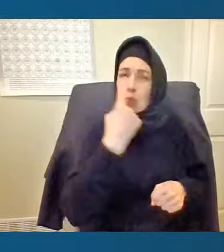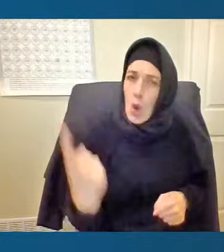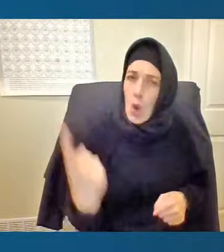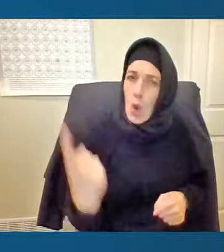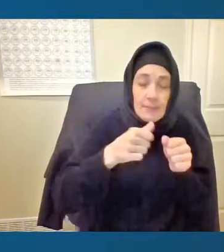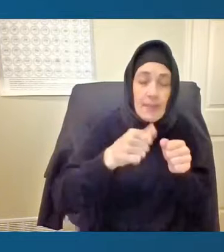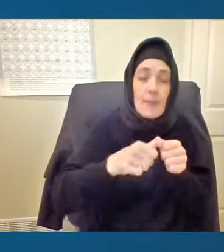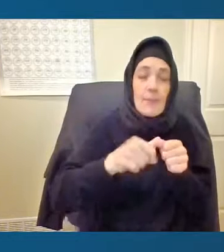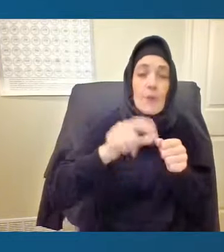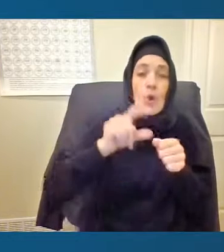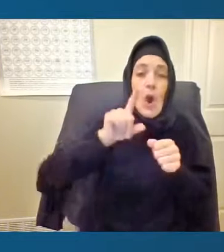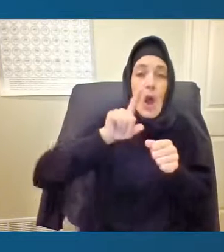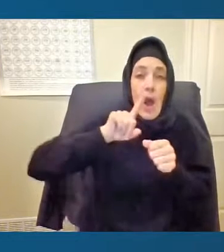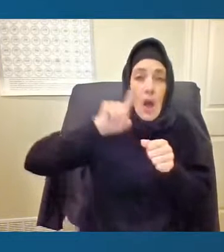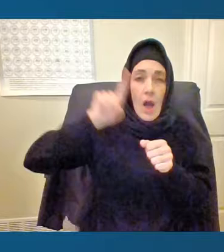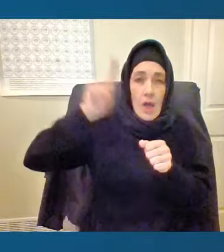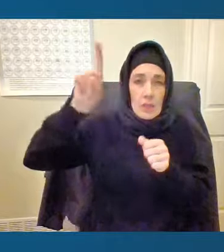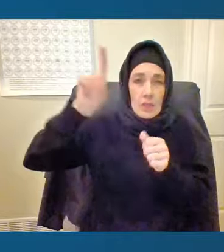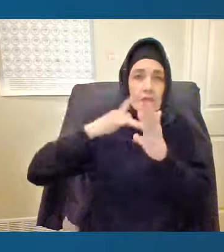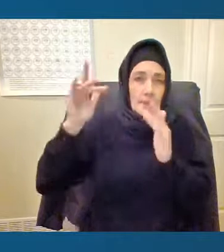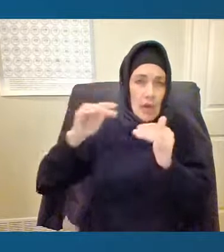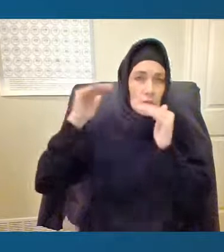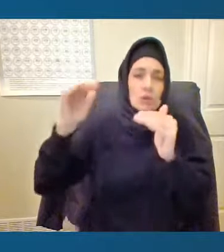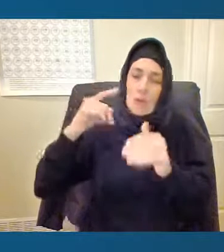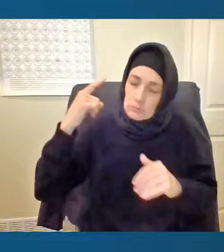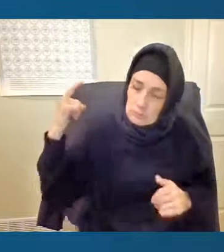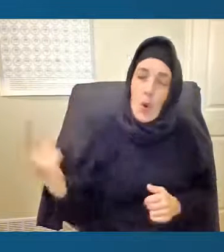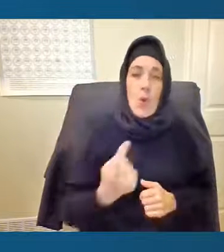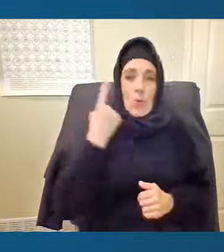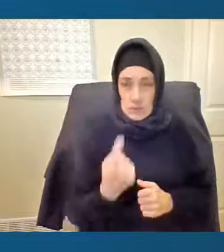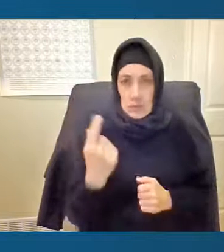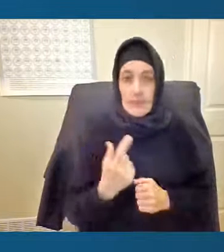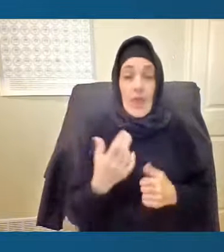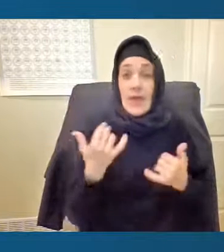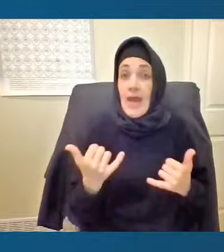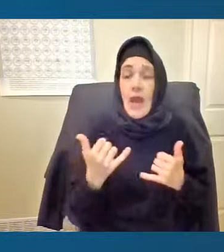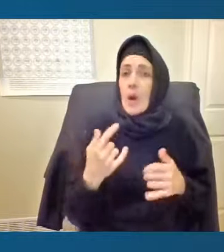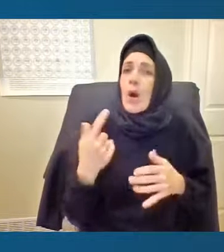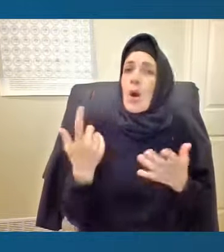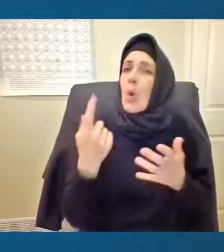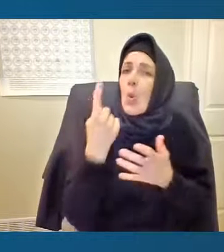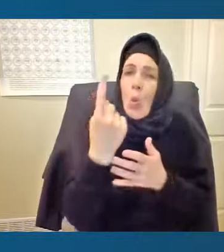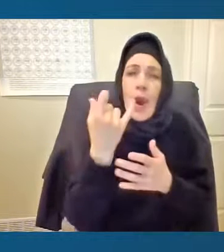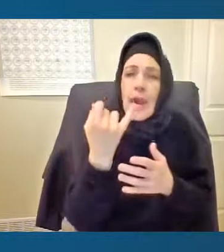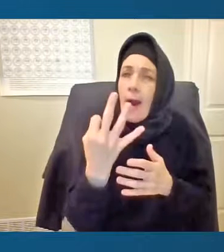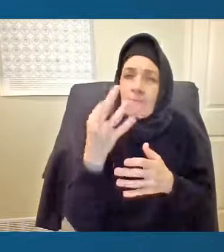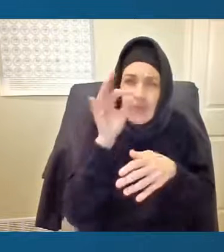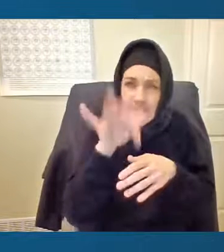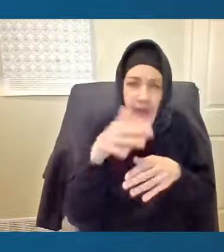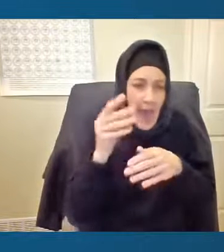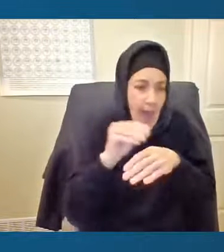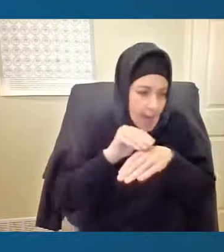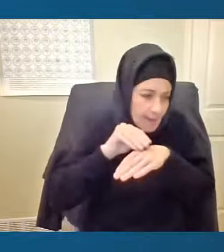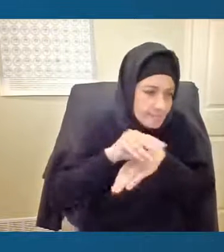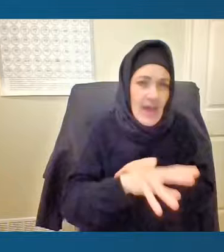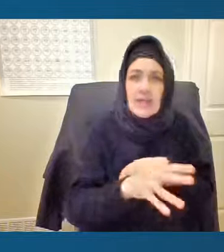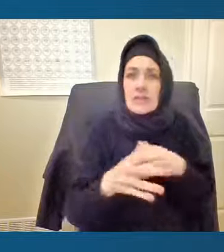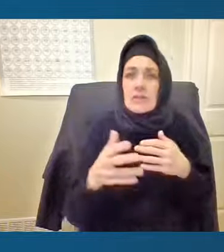Constantly engaged. Now, what's the consequence? What's one of the effects of that remembrance of God? First of all,